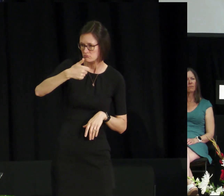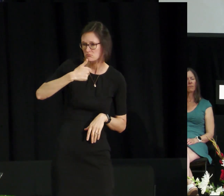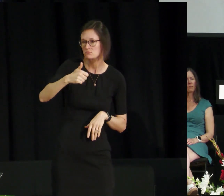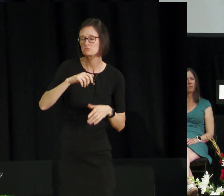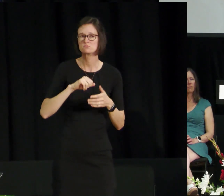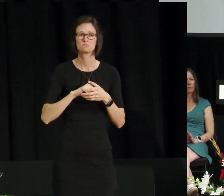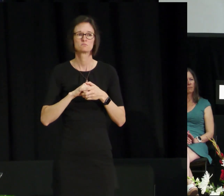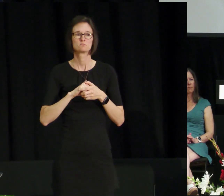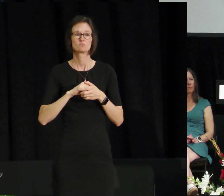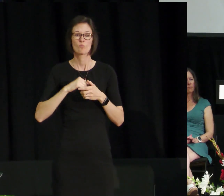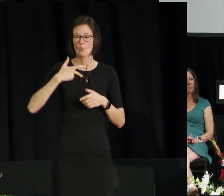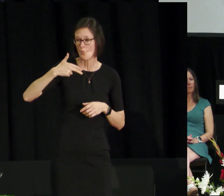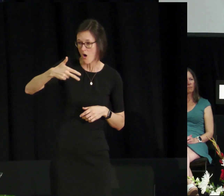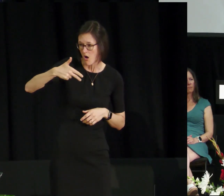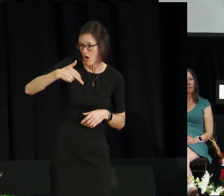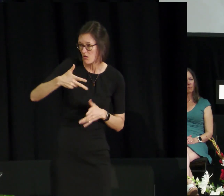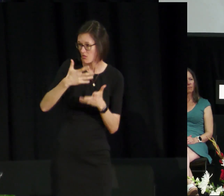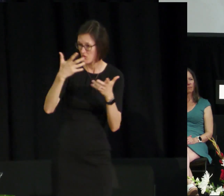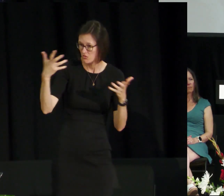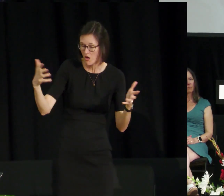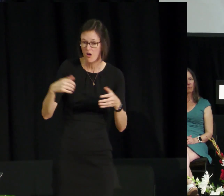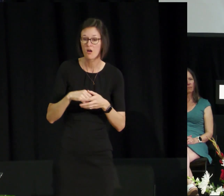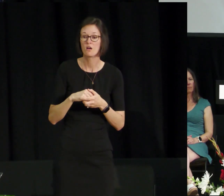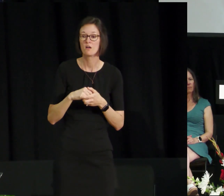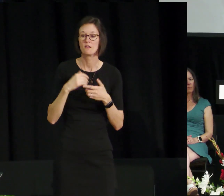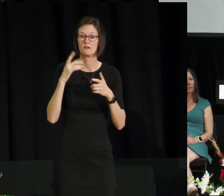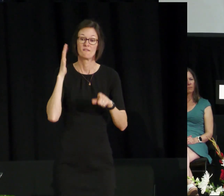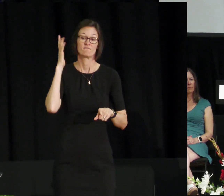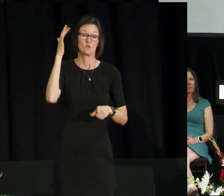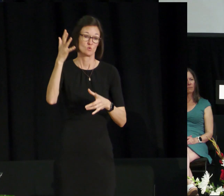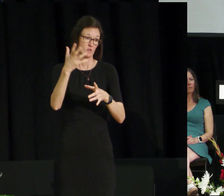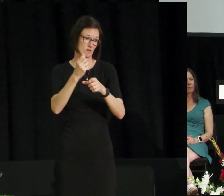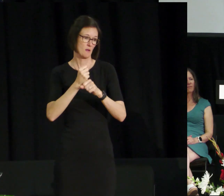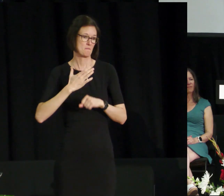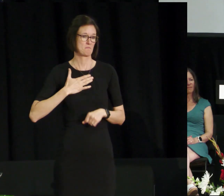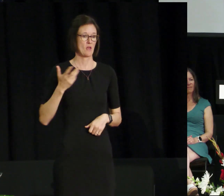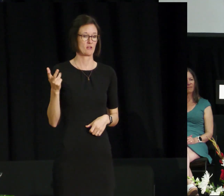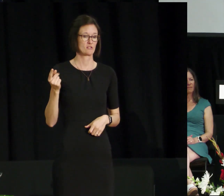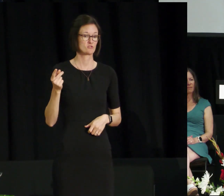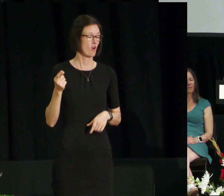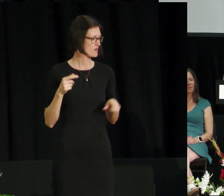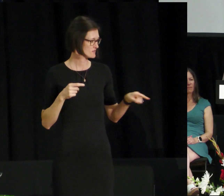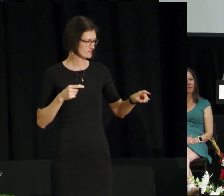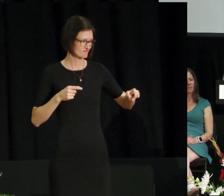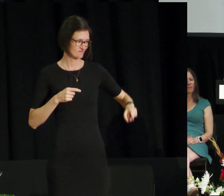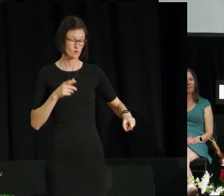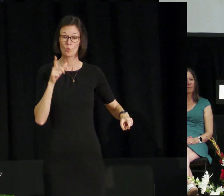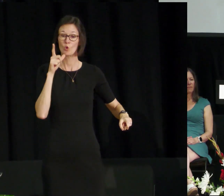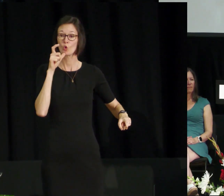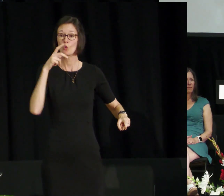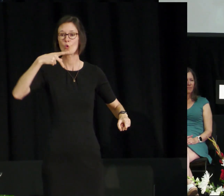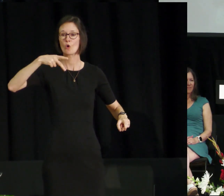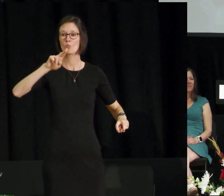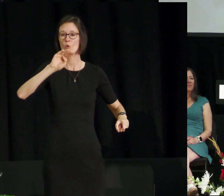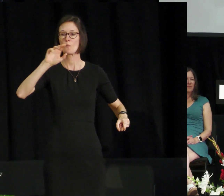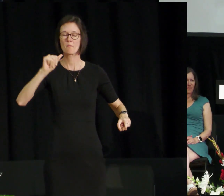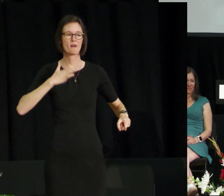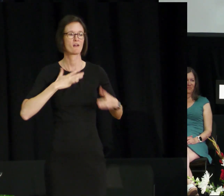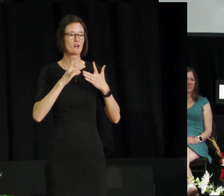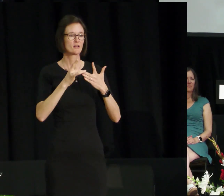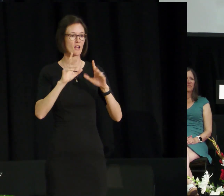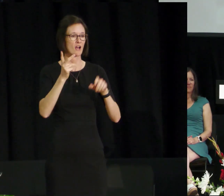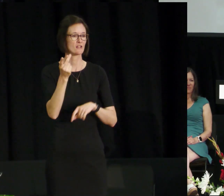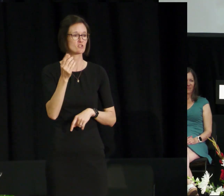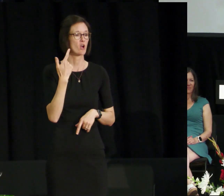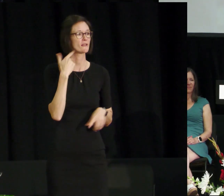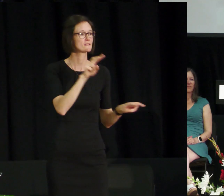I got my dog So right next to me Is my guide dog Puma And he's just looking at all of you Thinking you